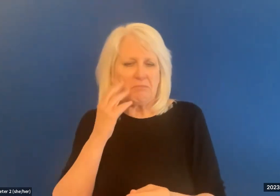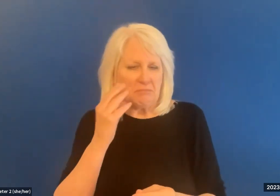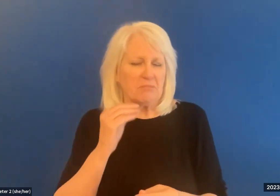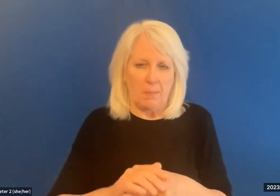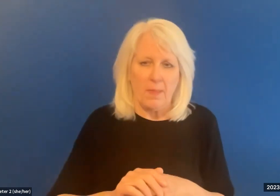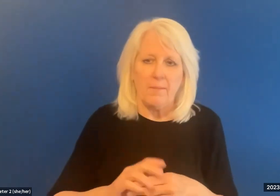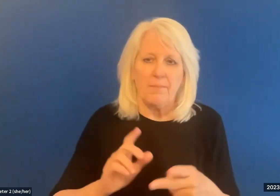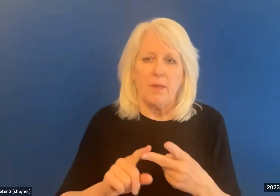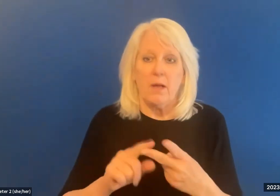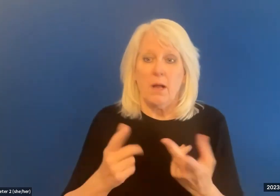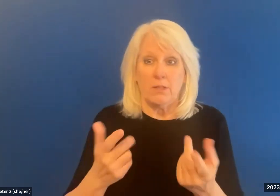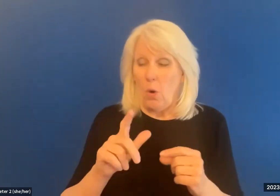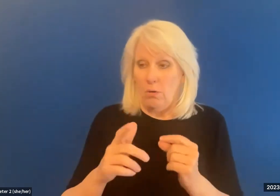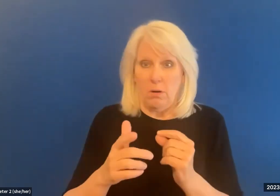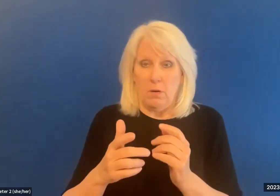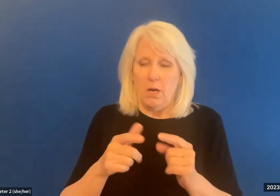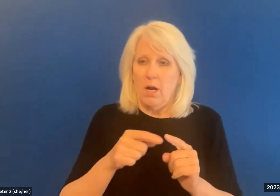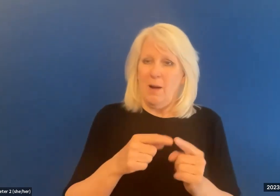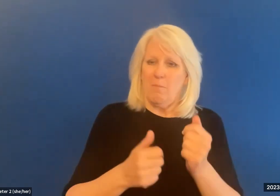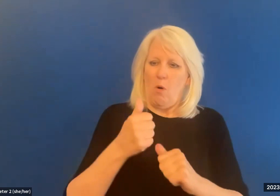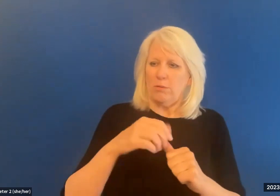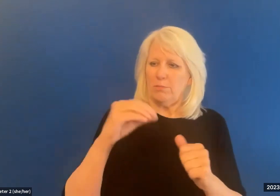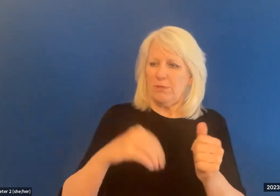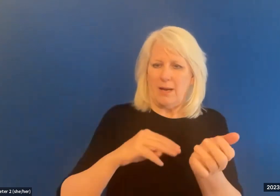lack of competence comes from a lack of information.